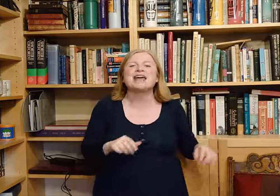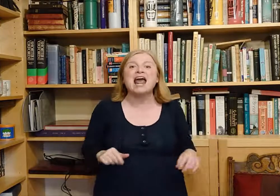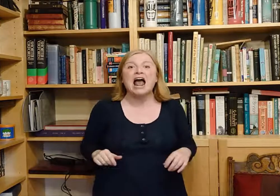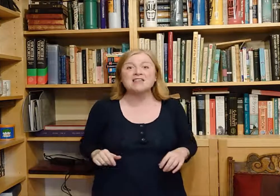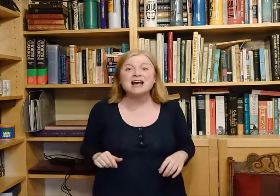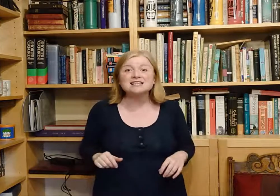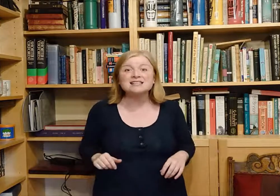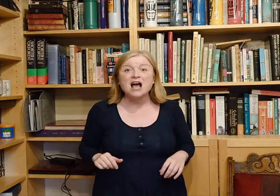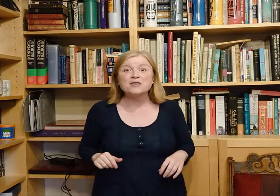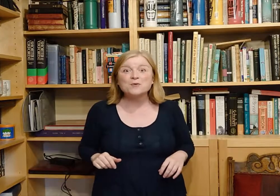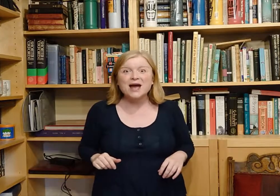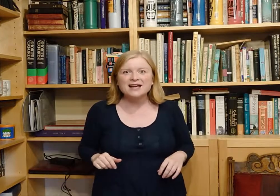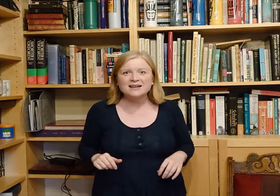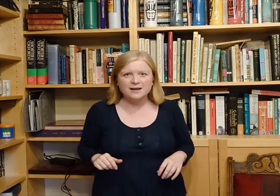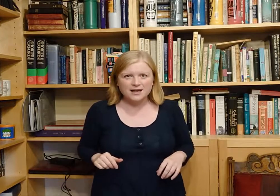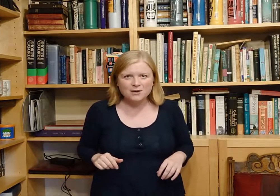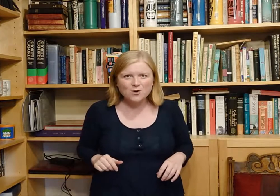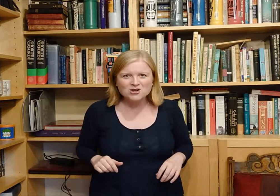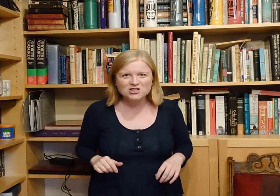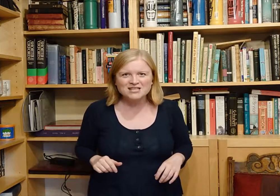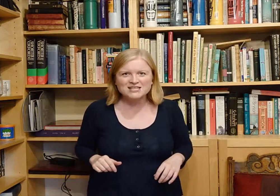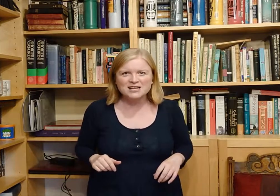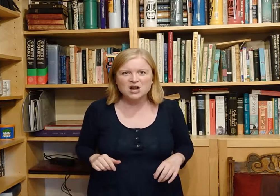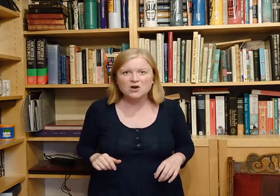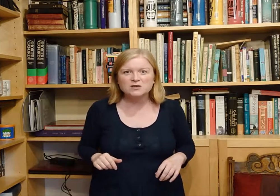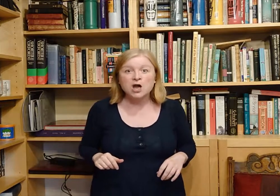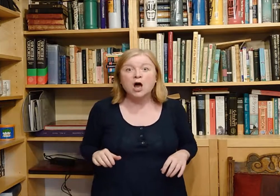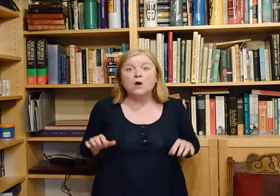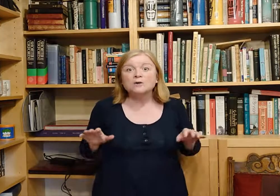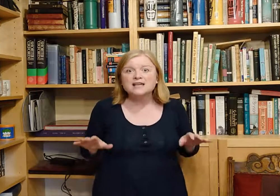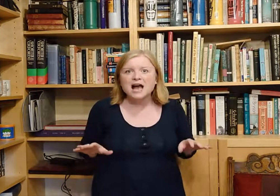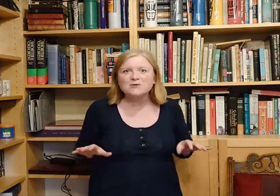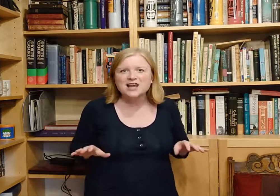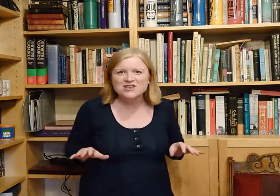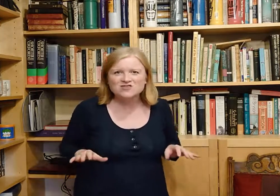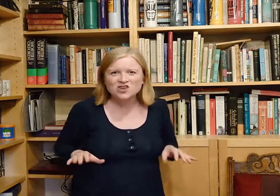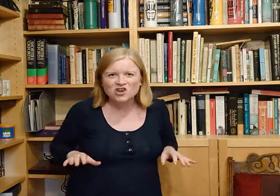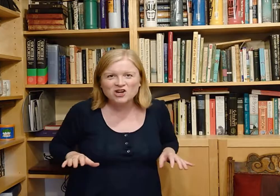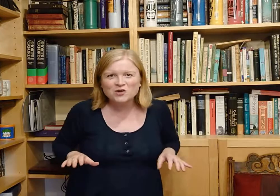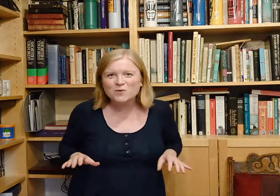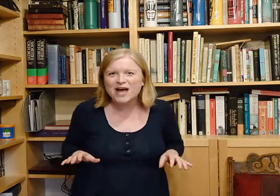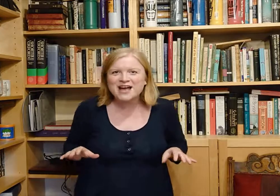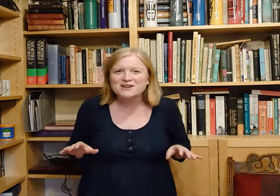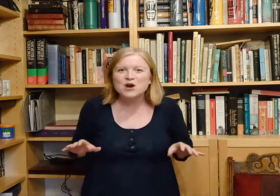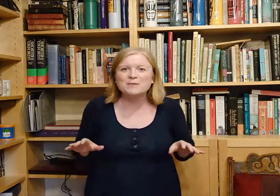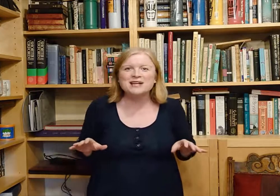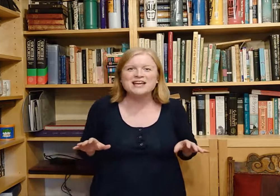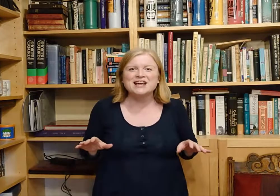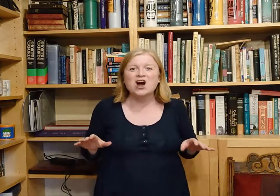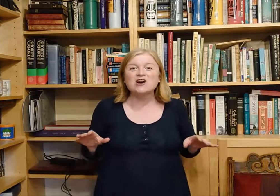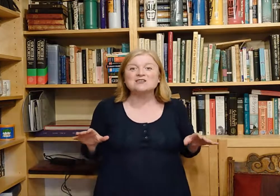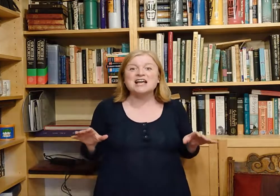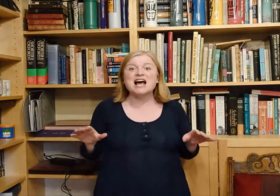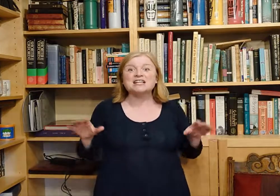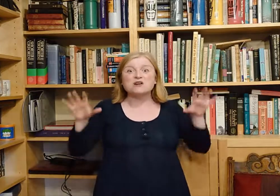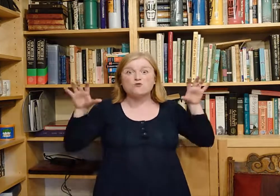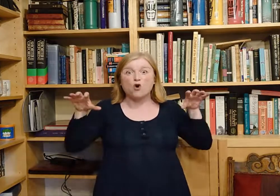woogie. That's the way he washes his clothes. In the jungle where nobody goes, there's a